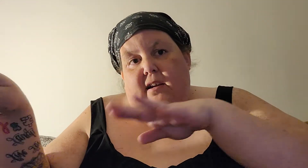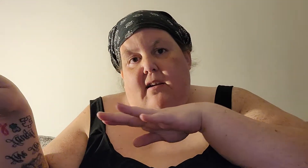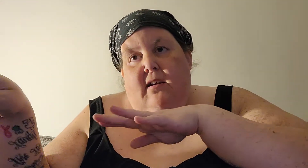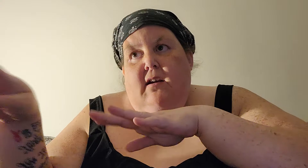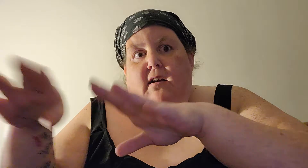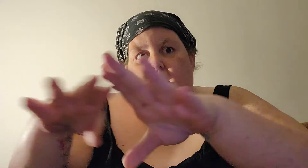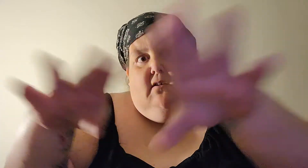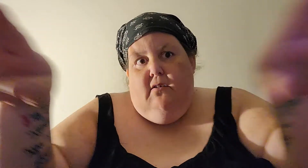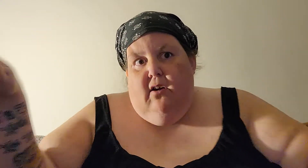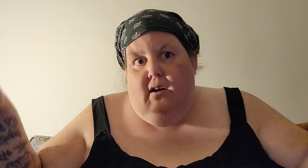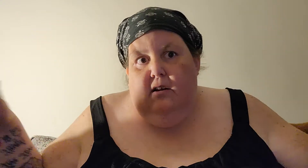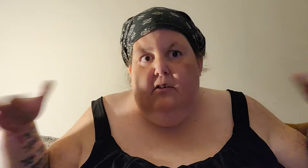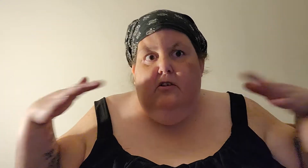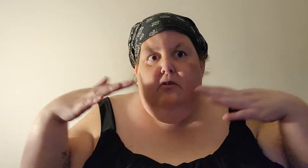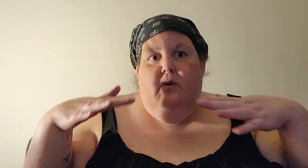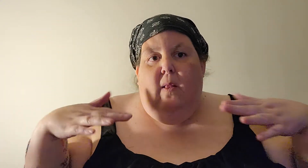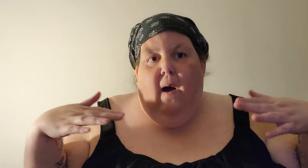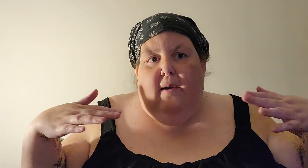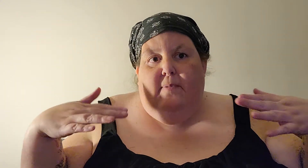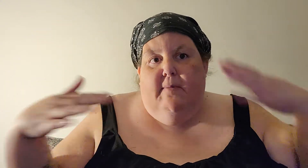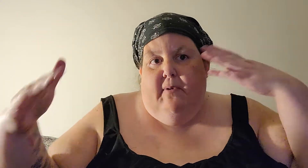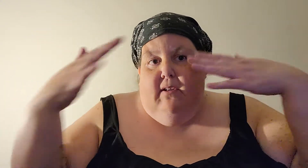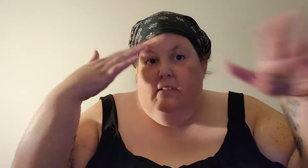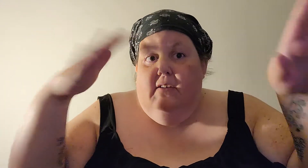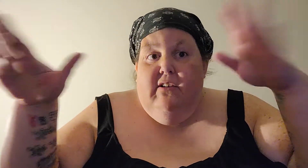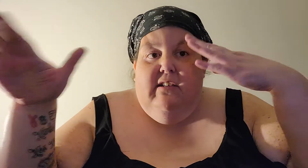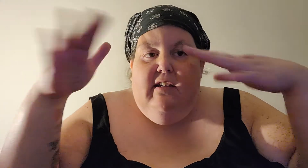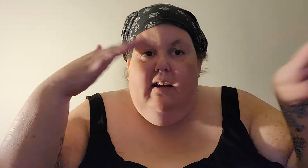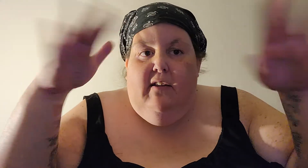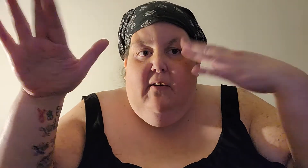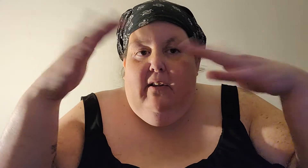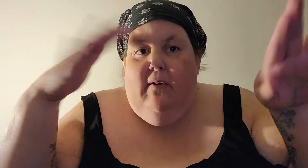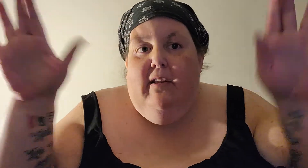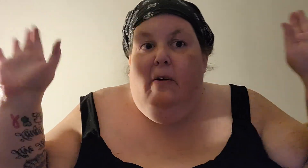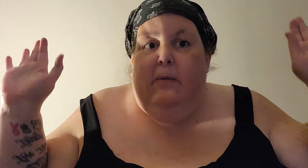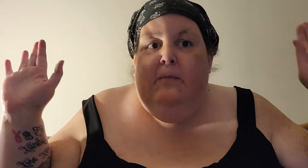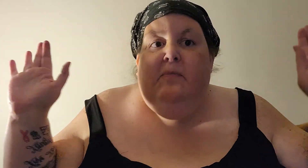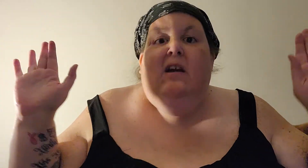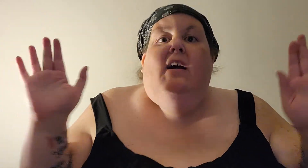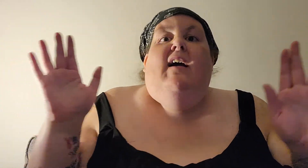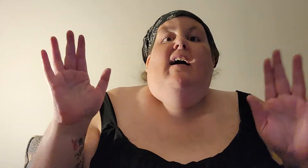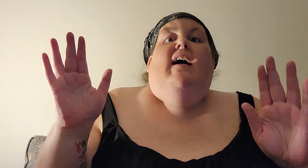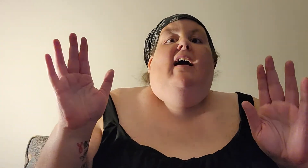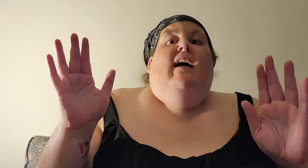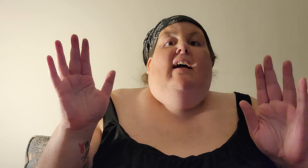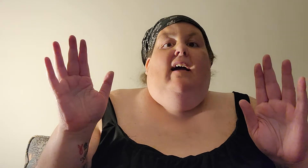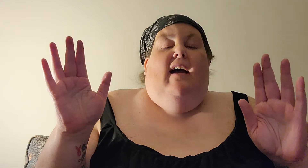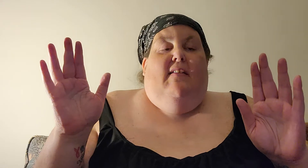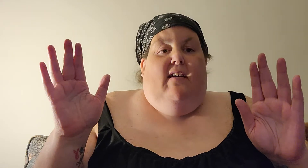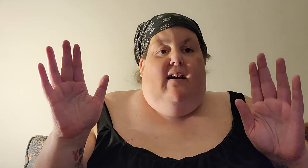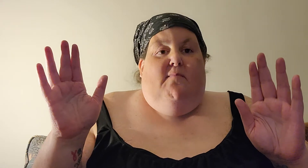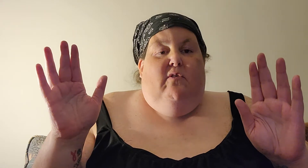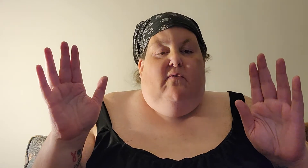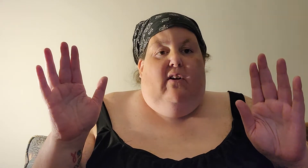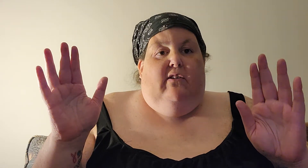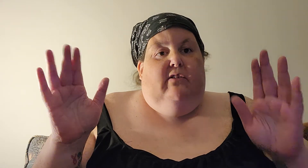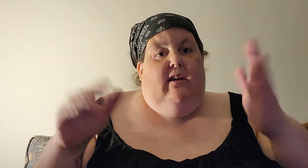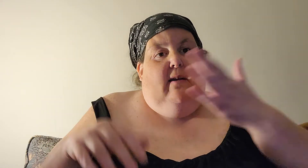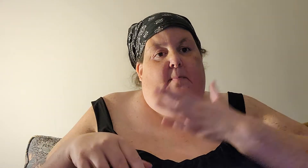meaning you're talking to a lot of people. So you just say hello, hello, hello. And then I moved on to say,